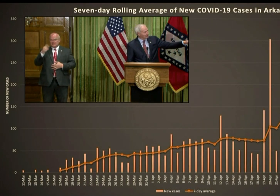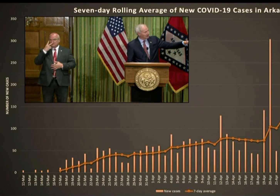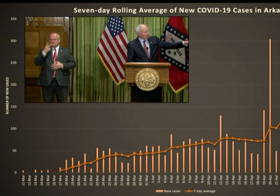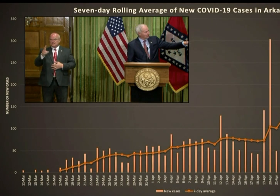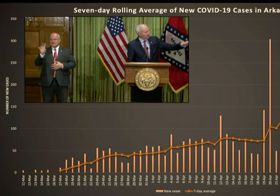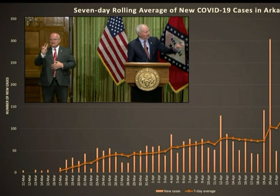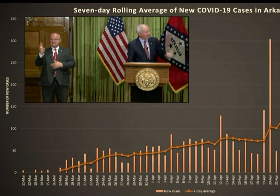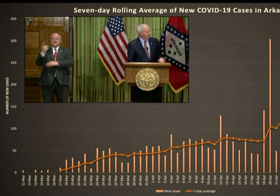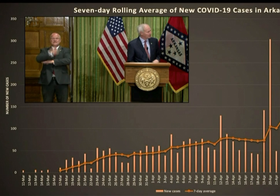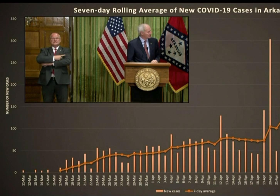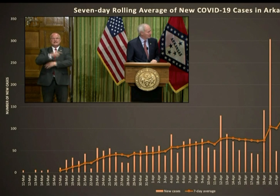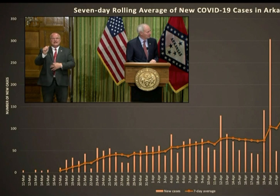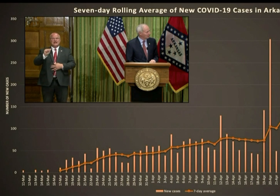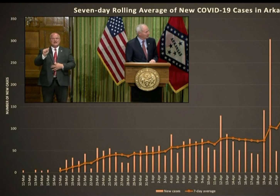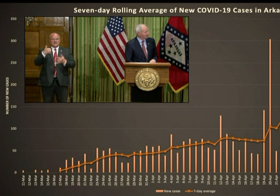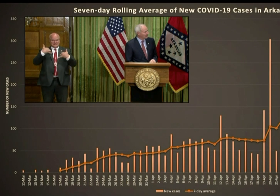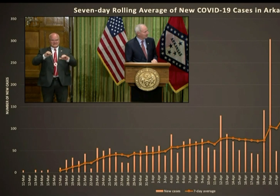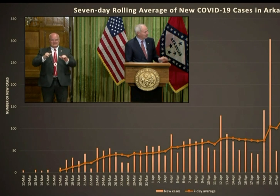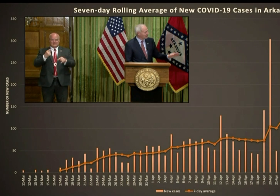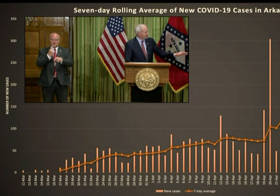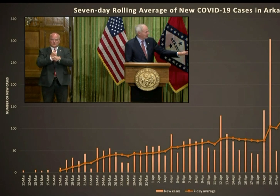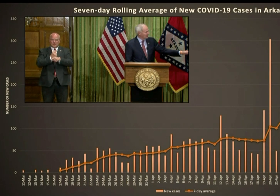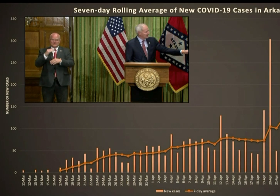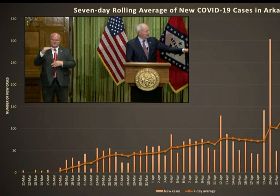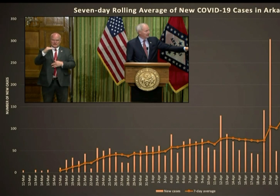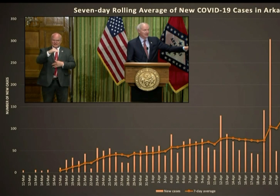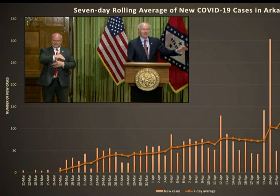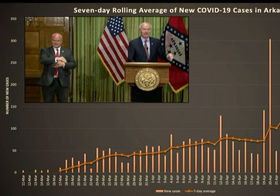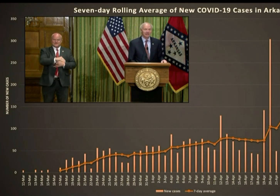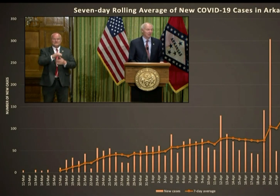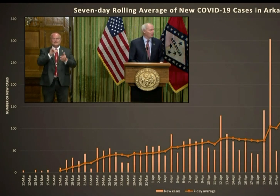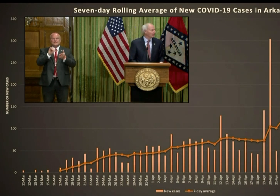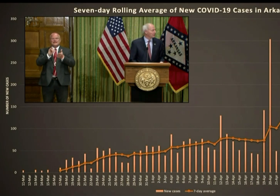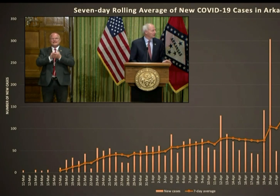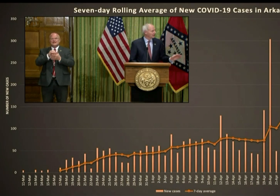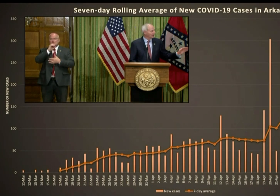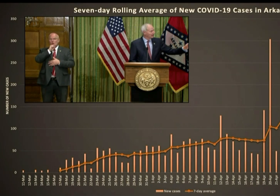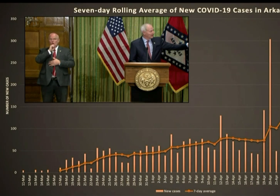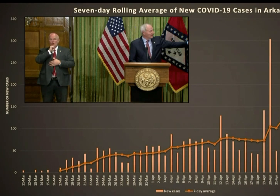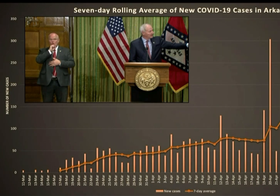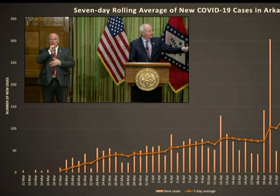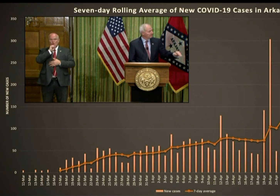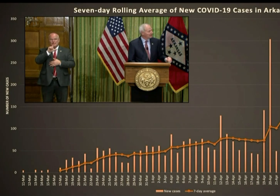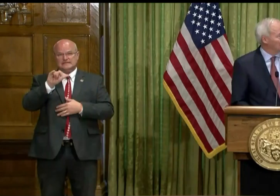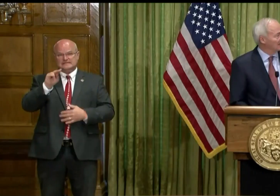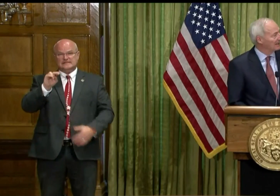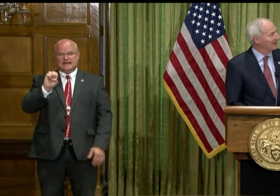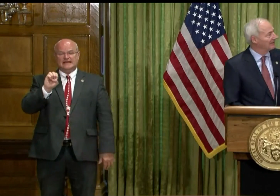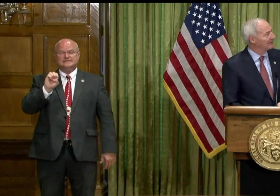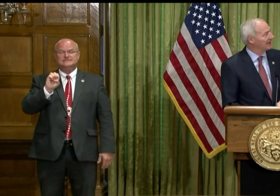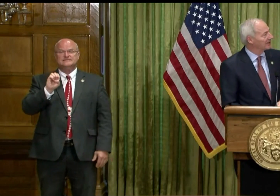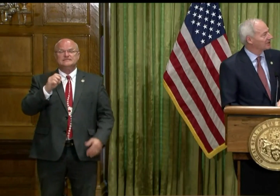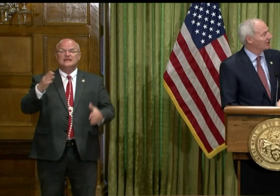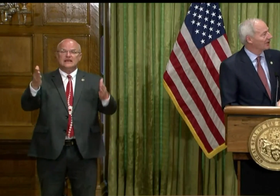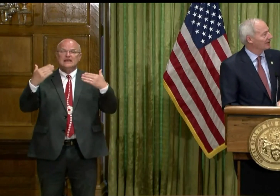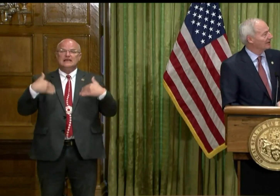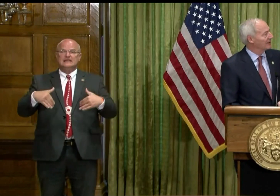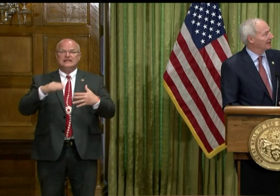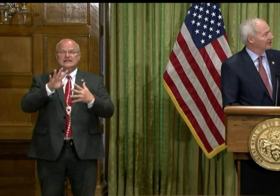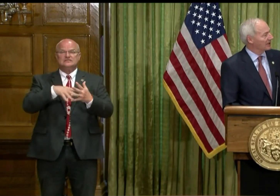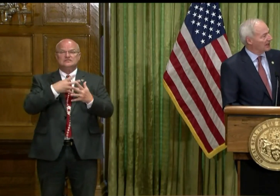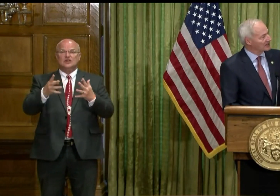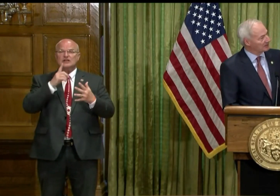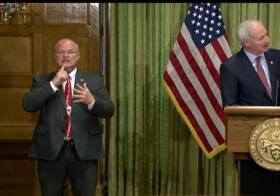see the 7-day rolling average is still going in the right direction. That's the orange line. And then the next